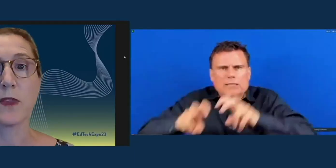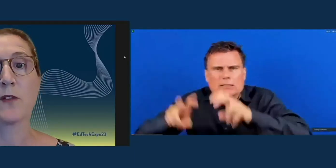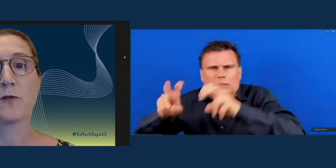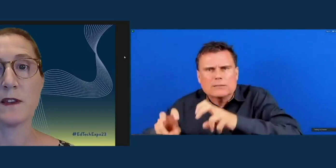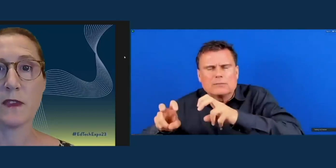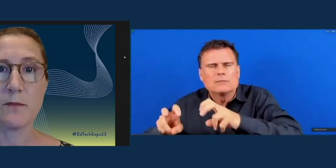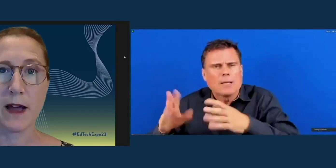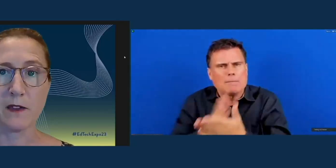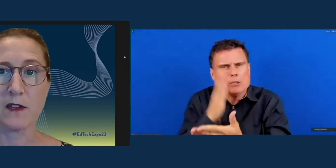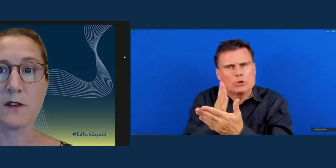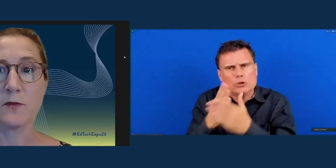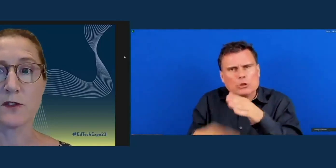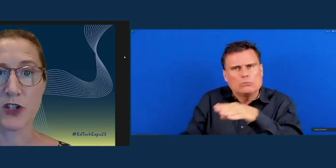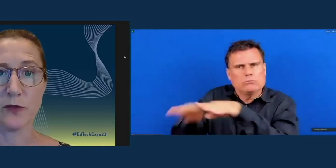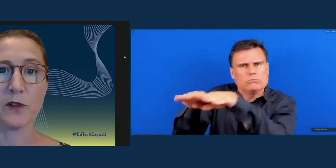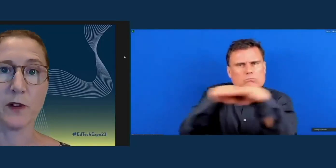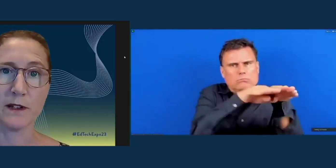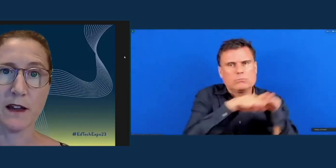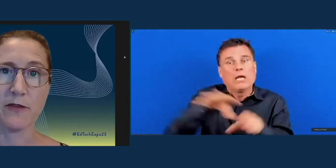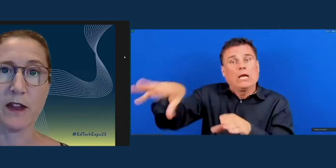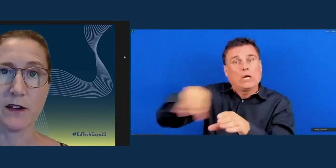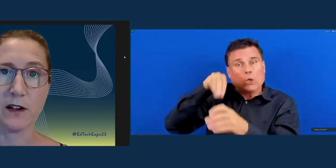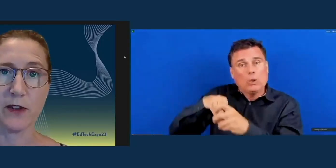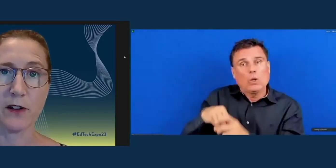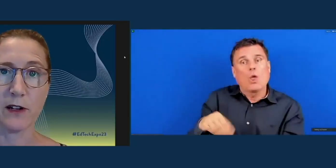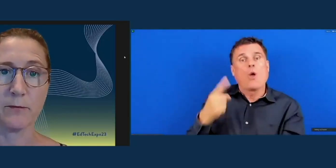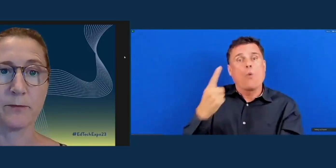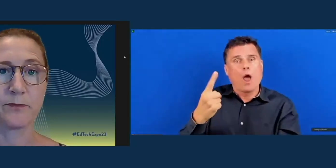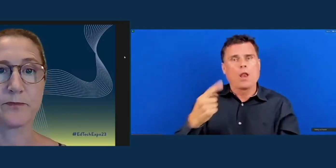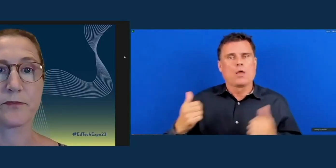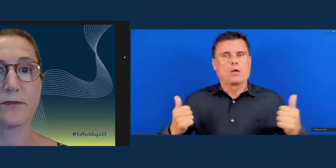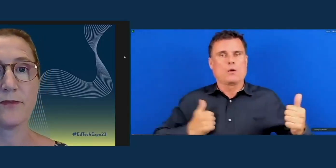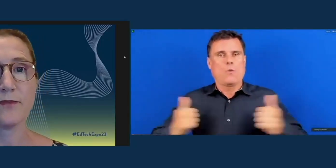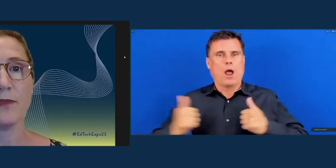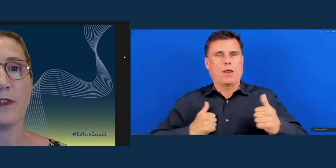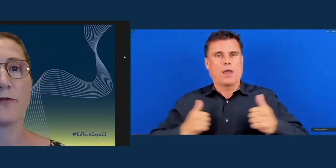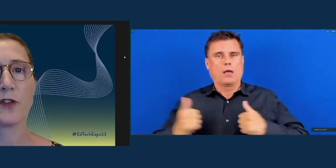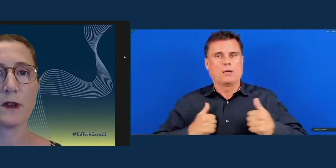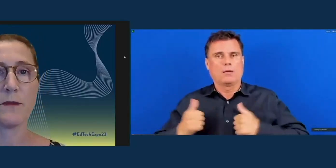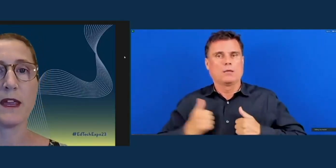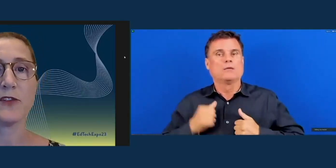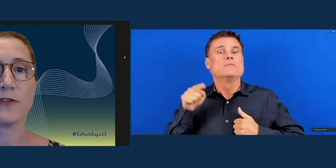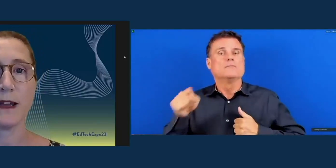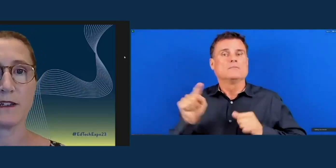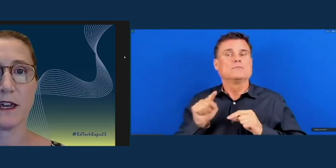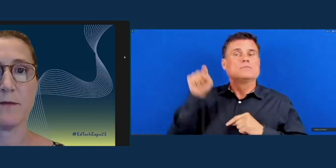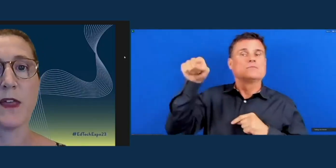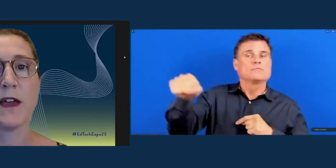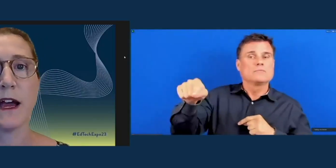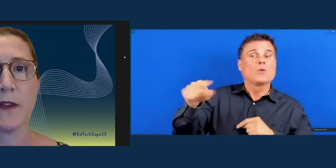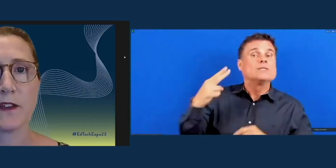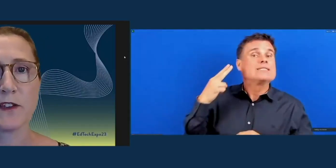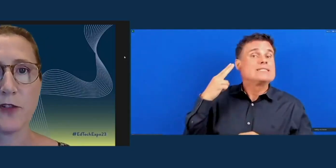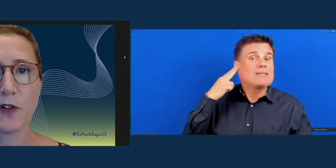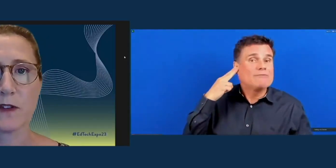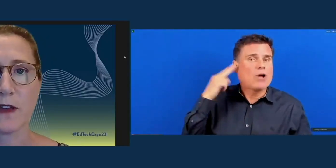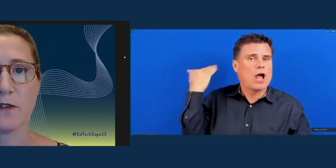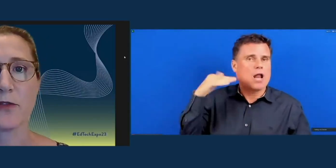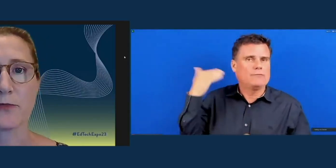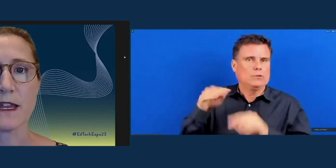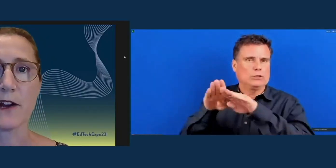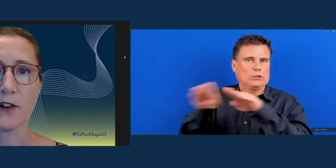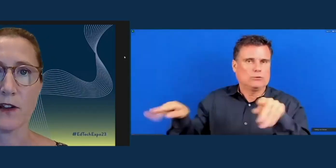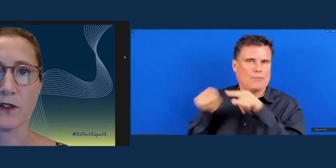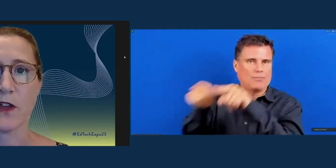Rwanda, recently piloted with children who are deaf and hard of hearing. For the remainder of my time, I'd like to focus